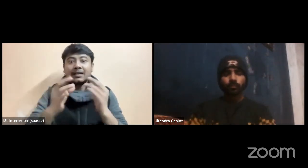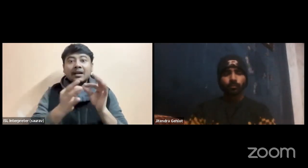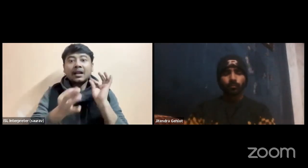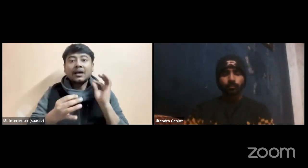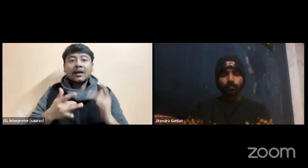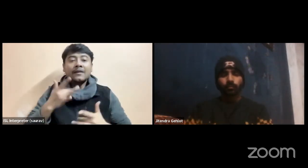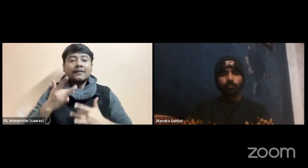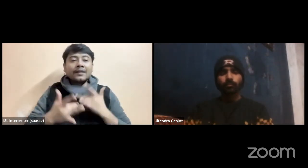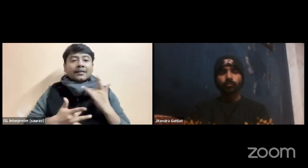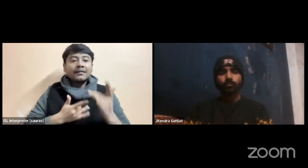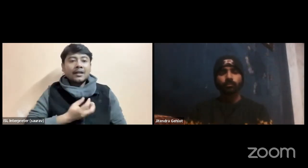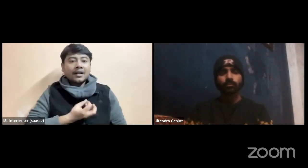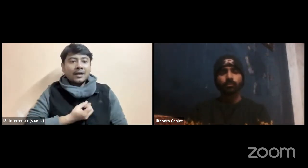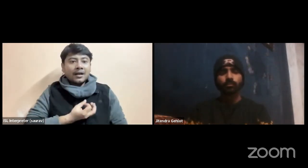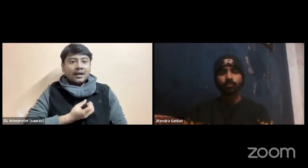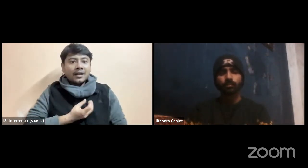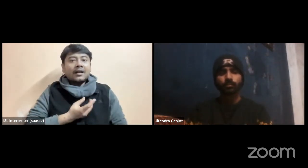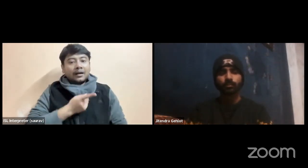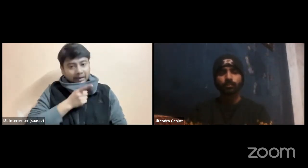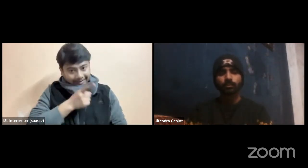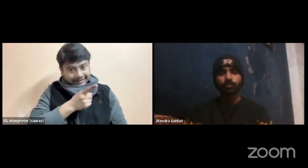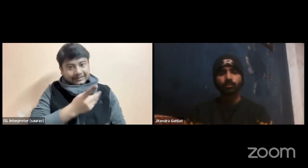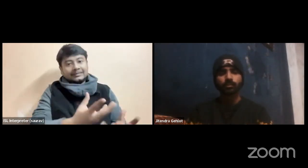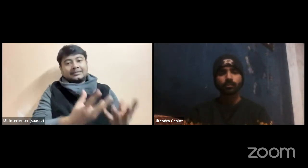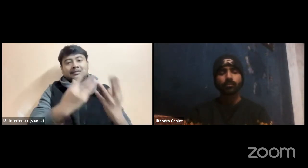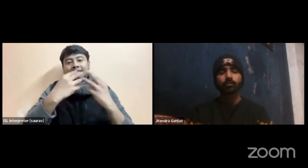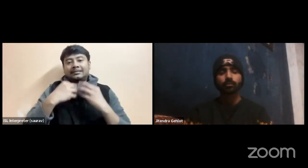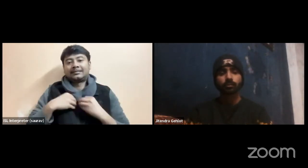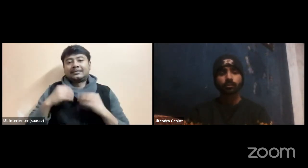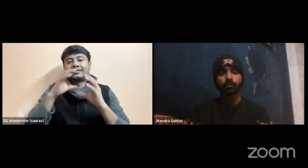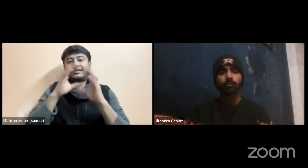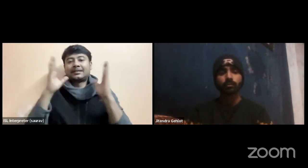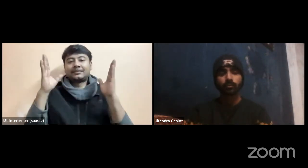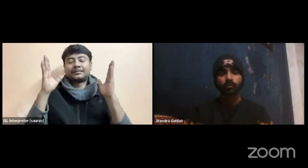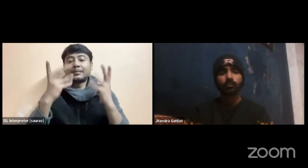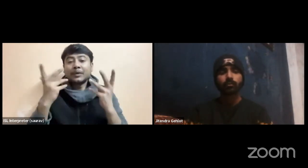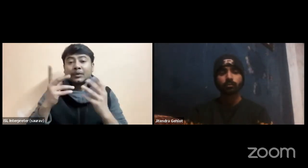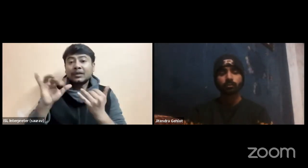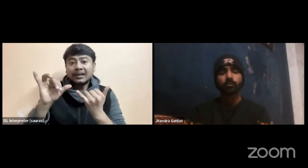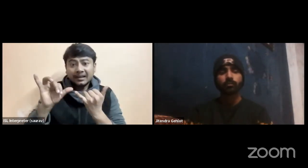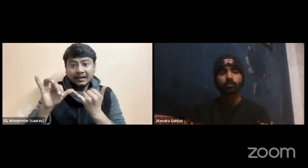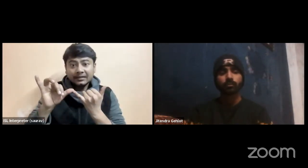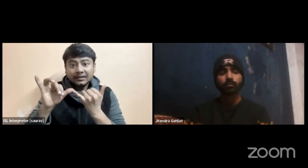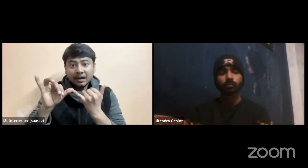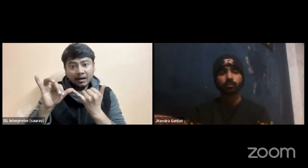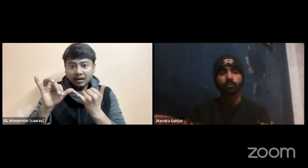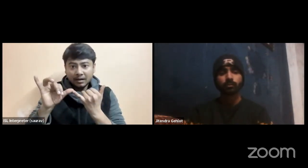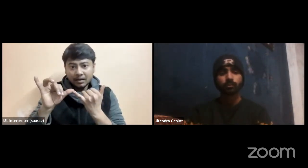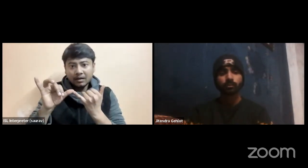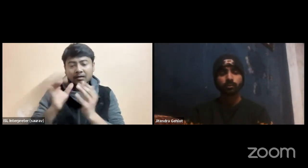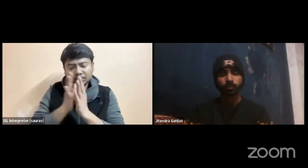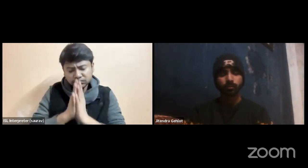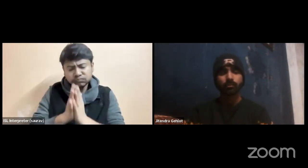She is the topmost lover of Krishna. She is the topmost devotee of Lord Krishna.